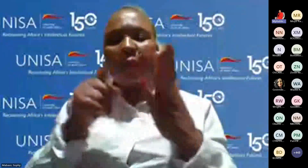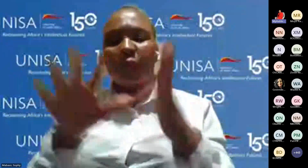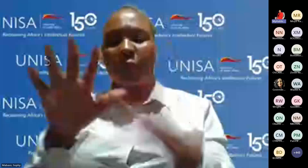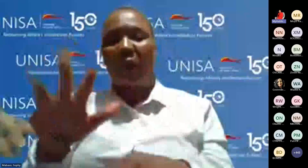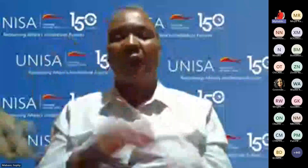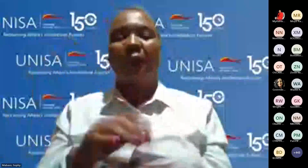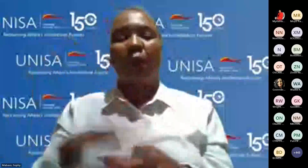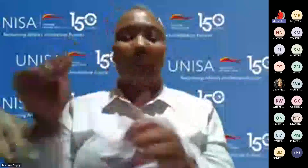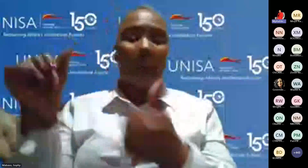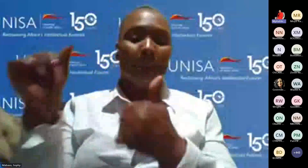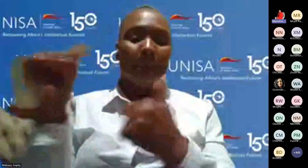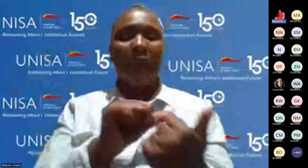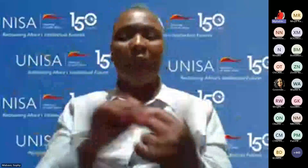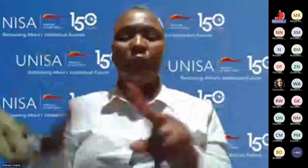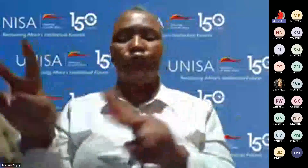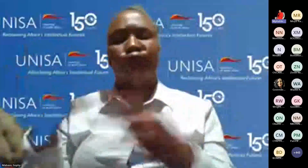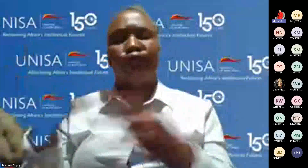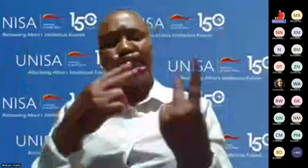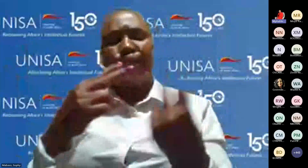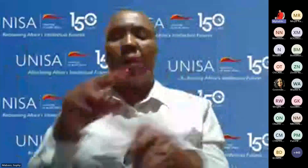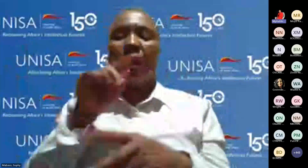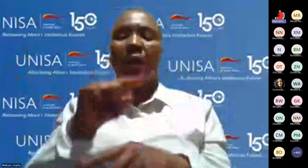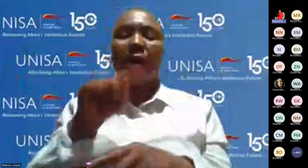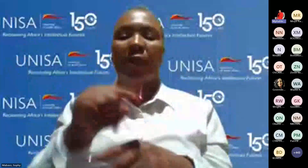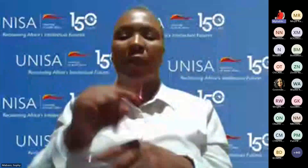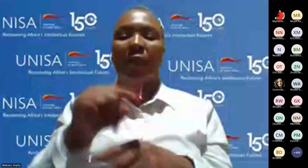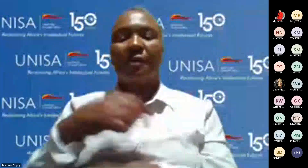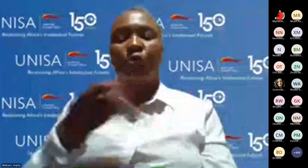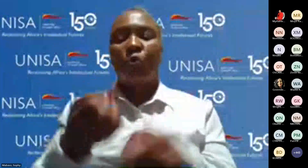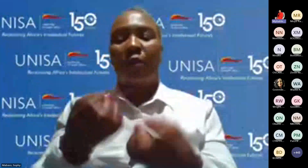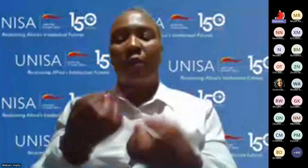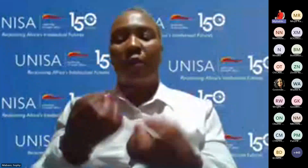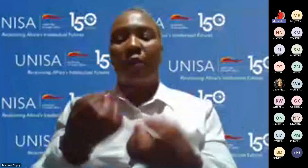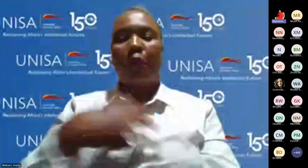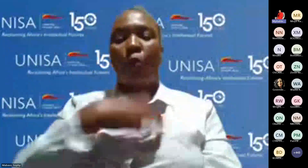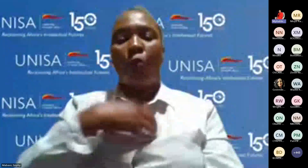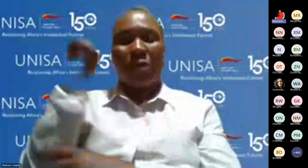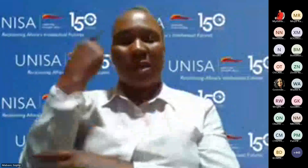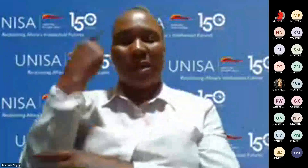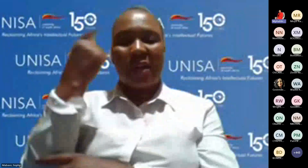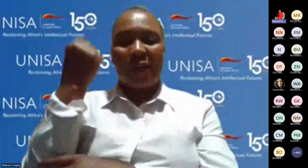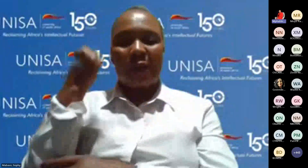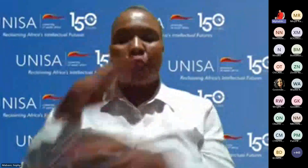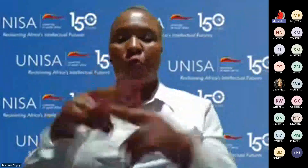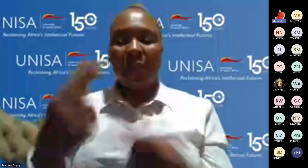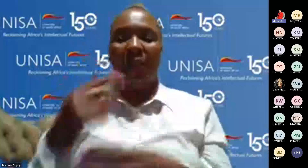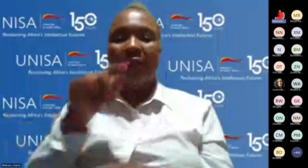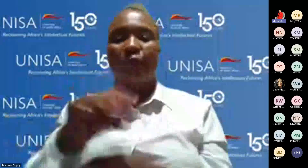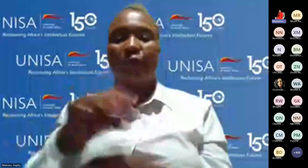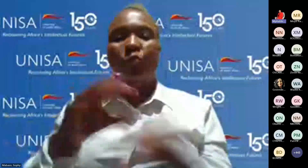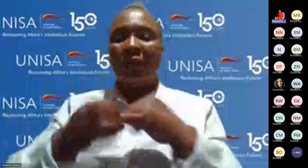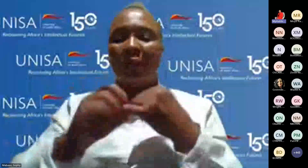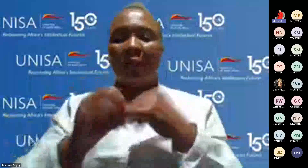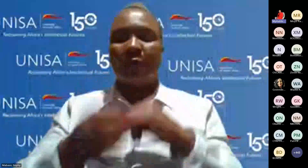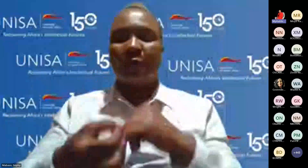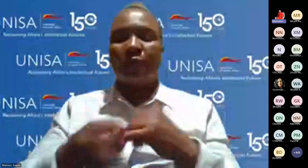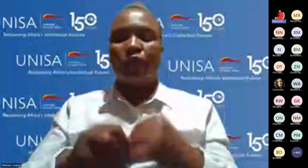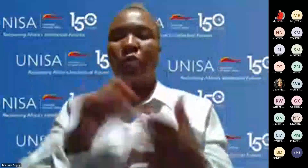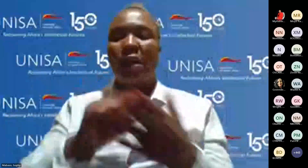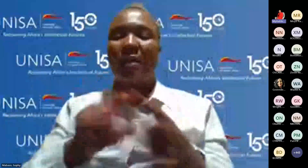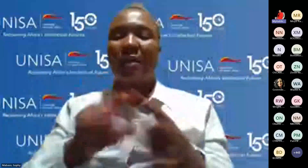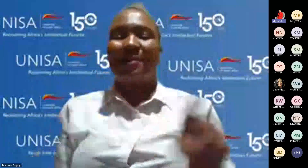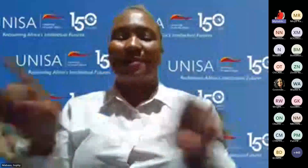reflect on it, you give it your own understanding without trying to paraphrase what is in